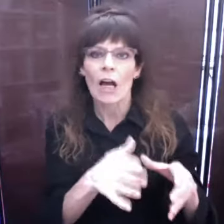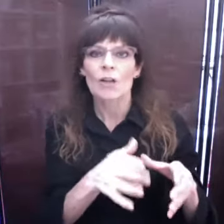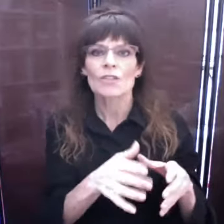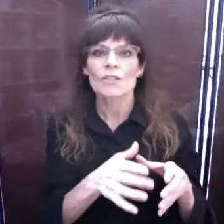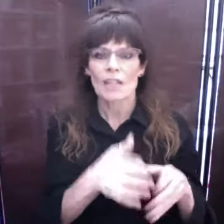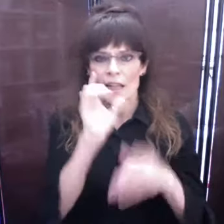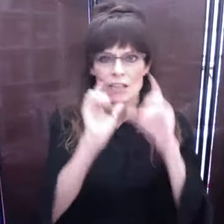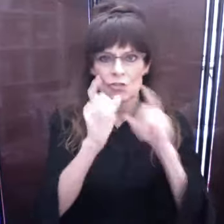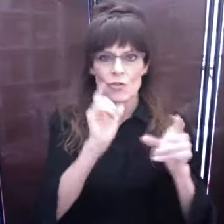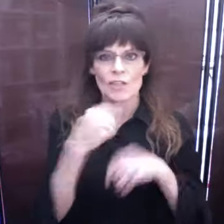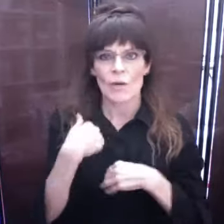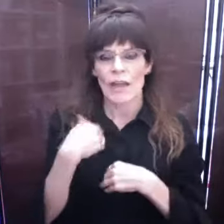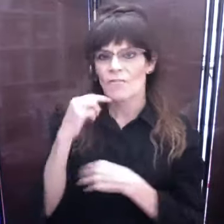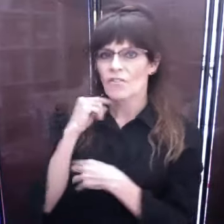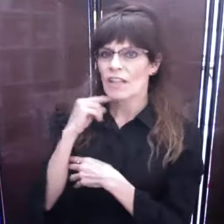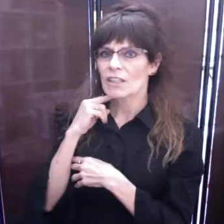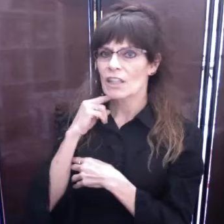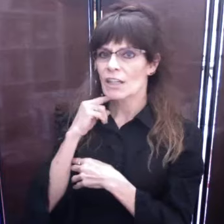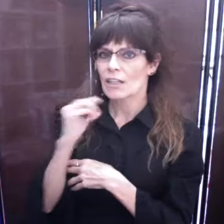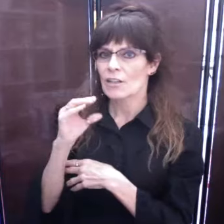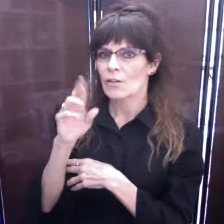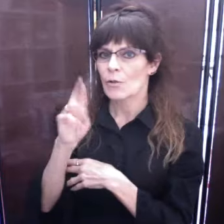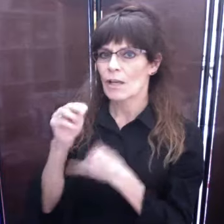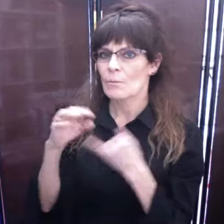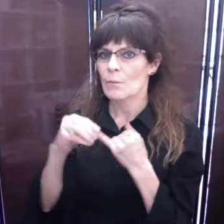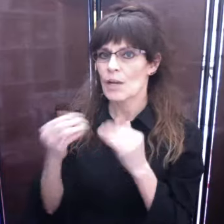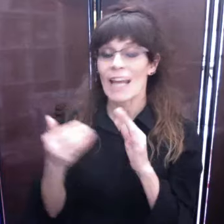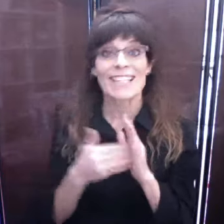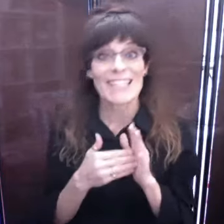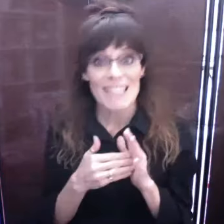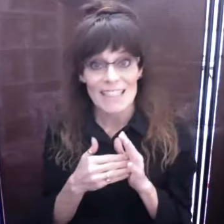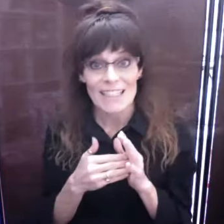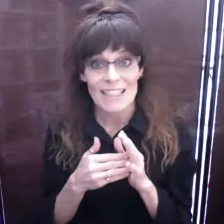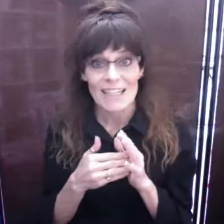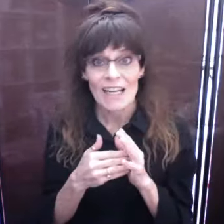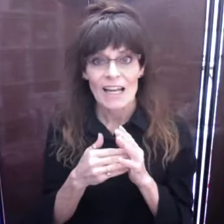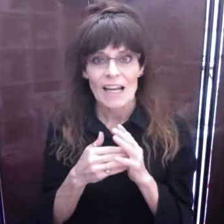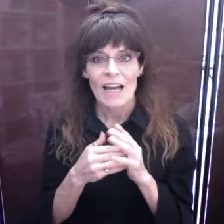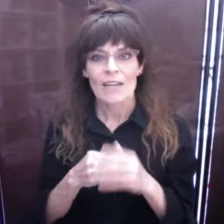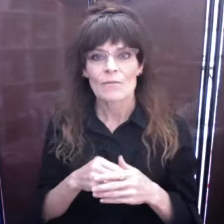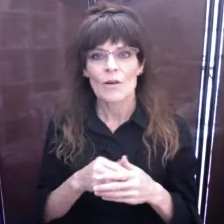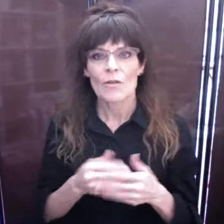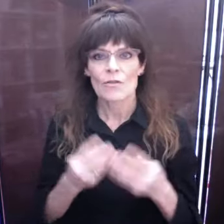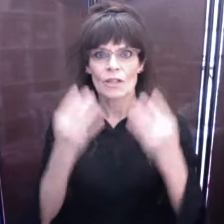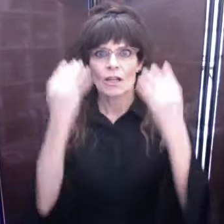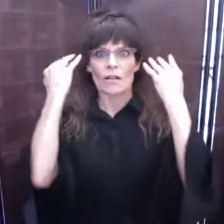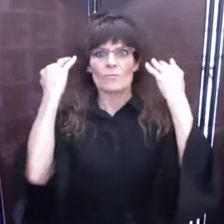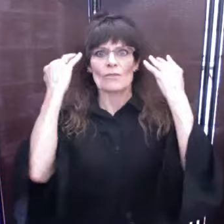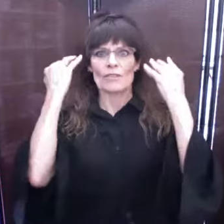pineapple, vodka and cranberry. And again, I'm overcome with this sense of almost just right. And as it turns